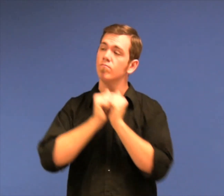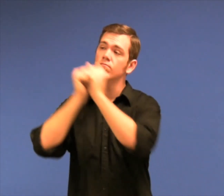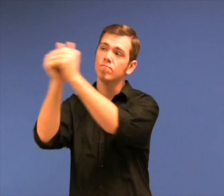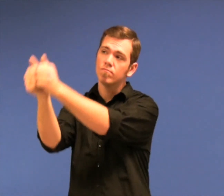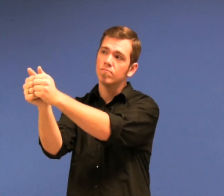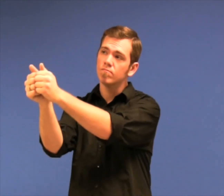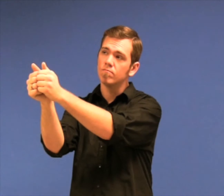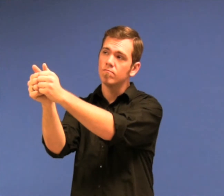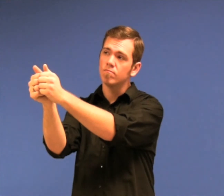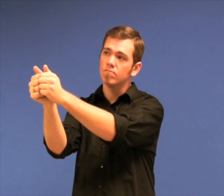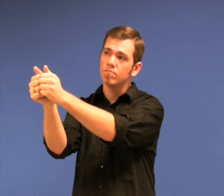Accompany me there.